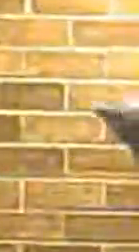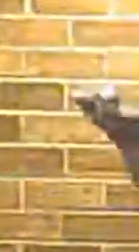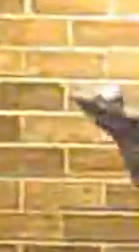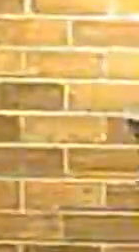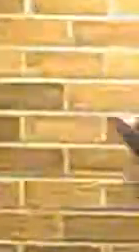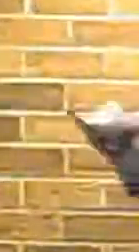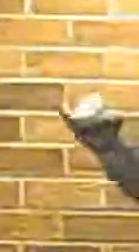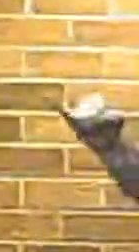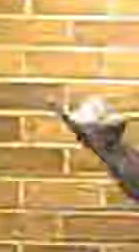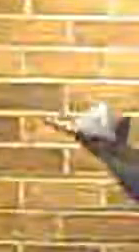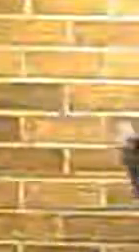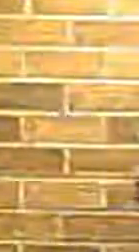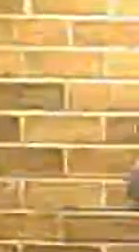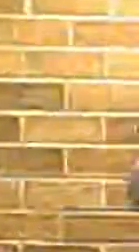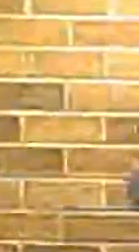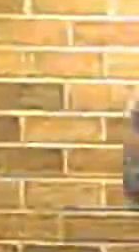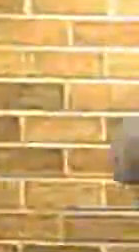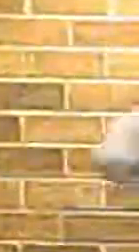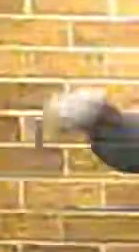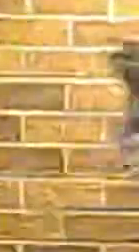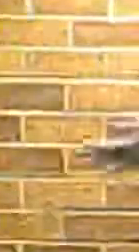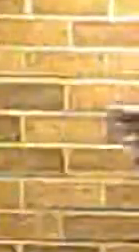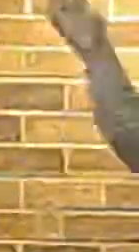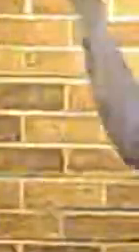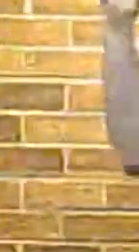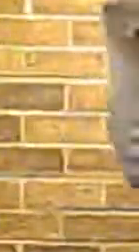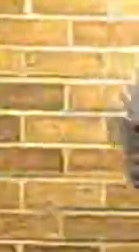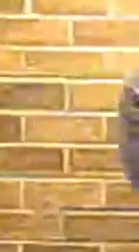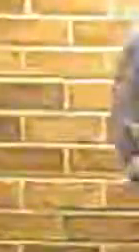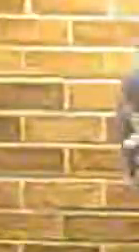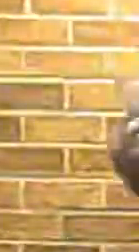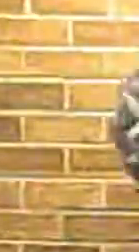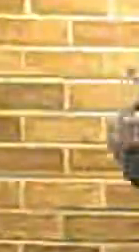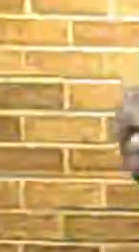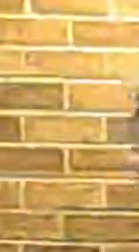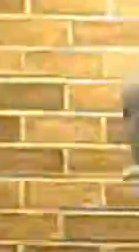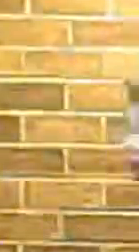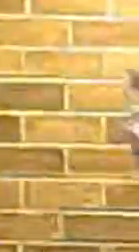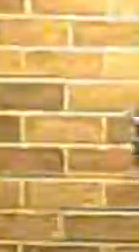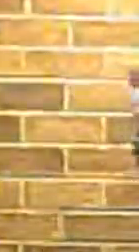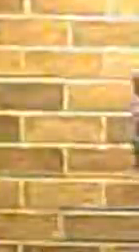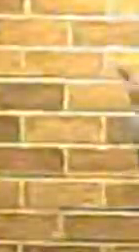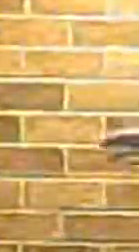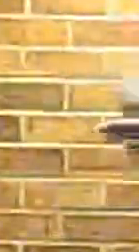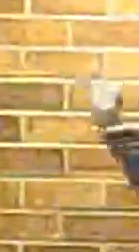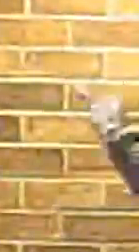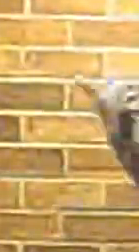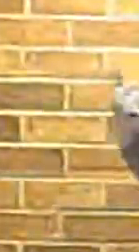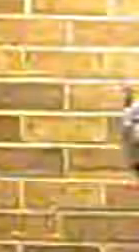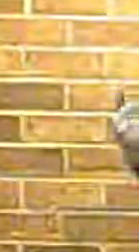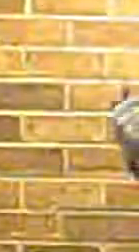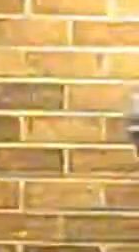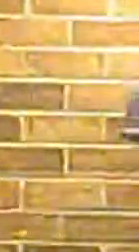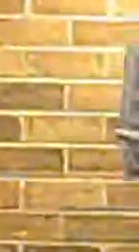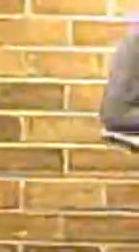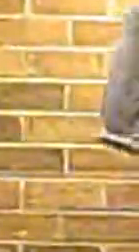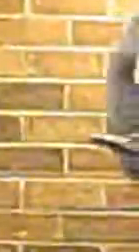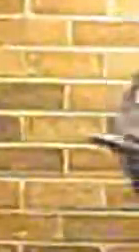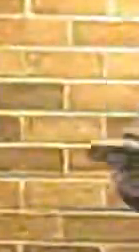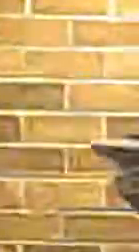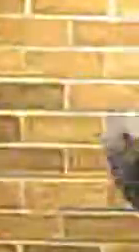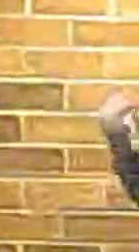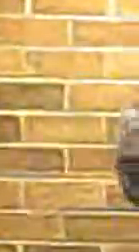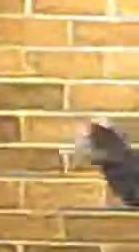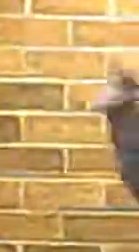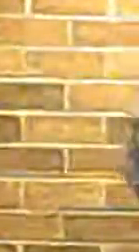However, we all pay council tax. I work for a bank. When I make those decisions, people have a